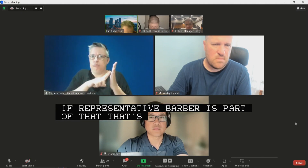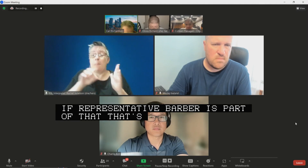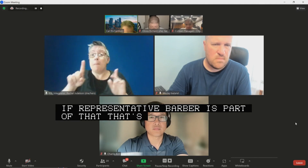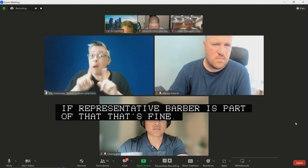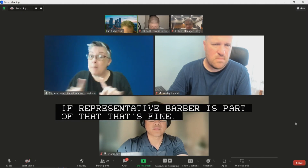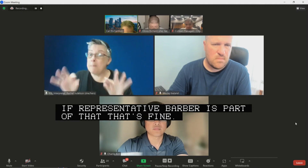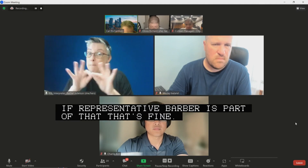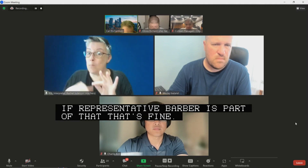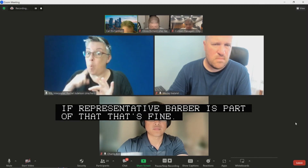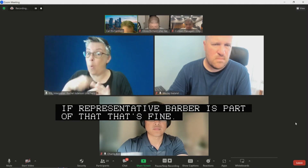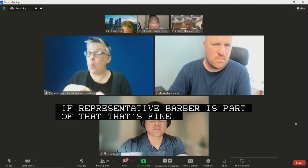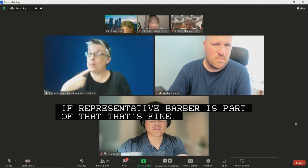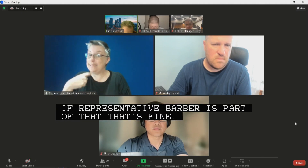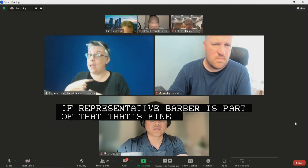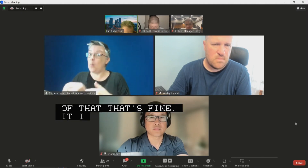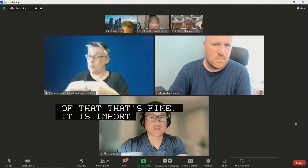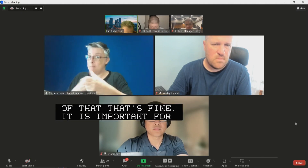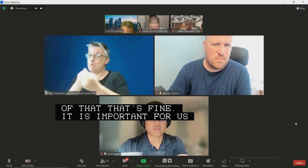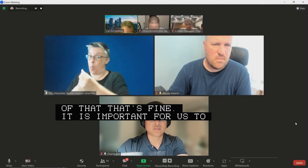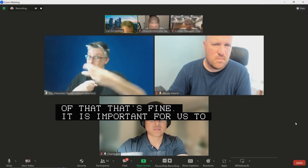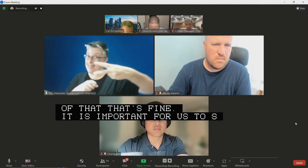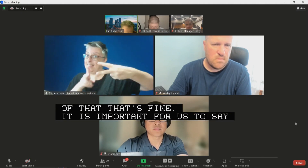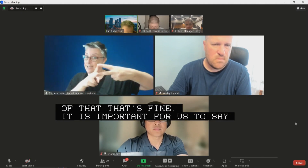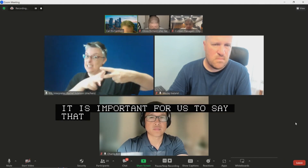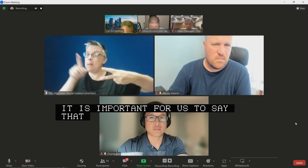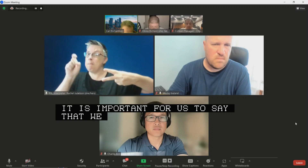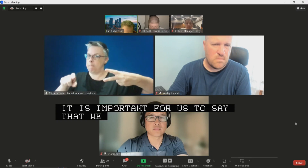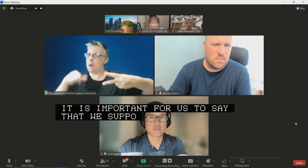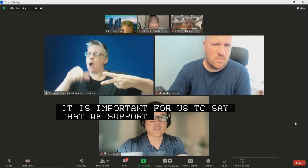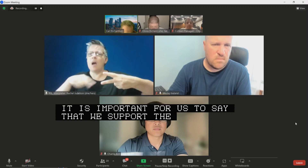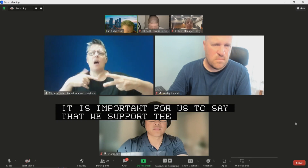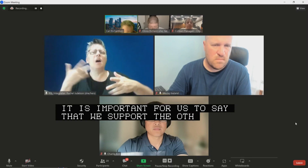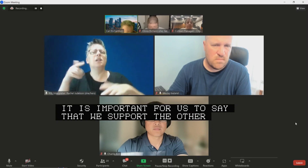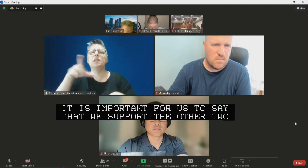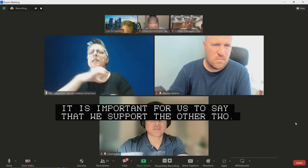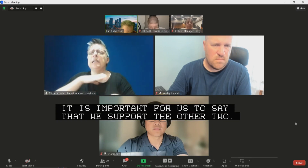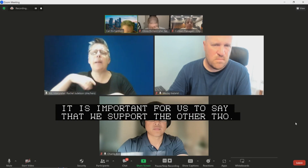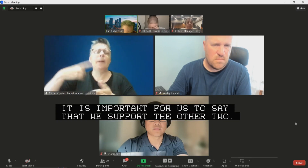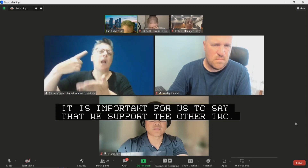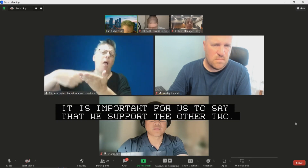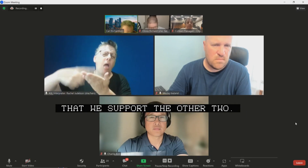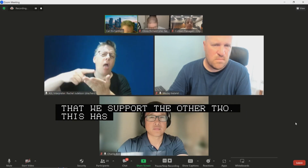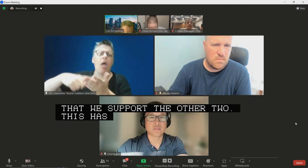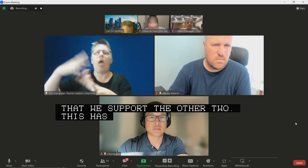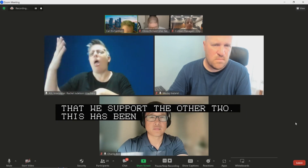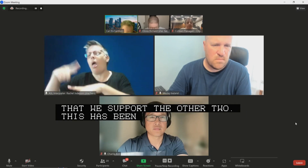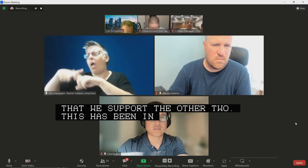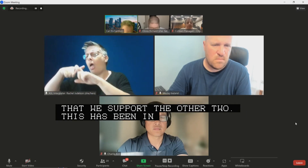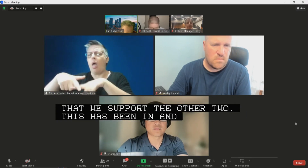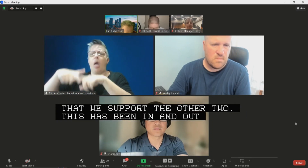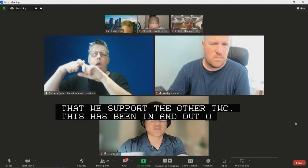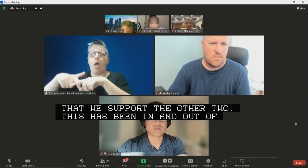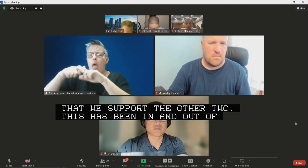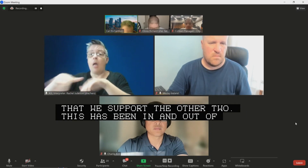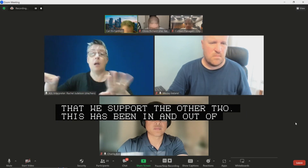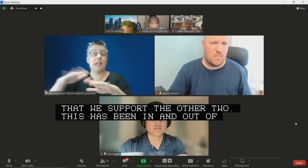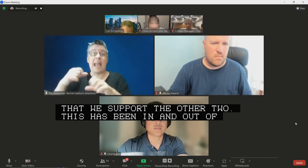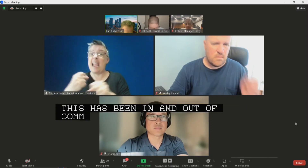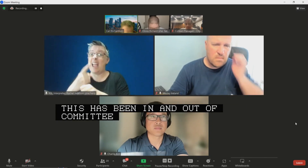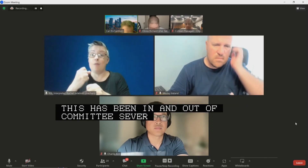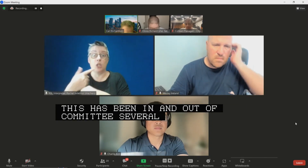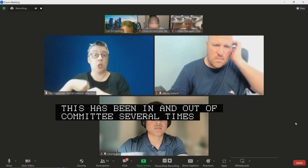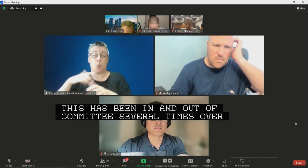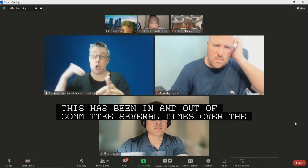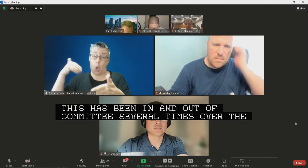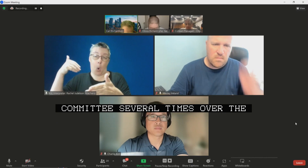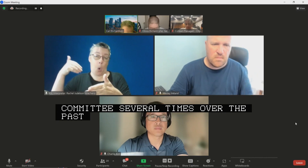we support the other two. This has been in and out of committee several times over the past several sessions, and every year we get a bit closer, so it's